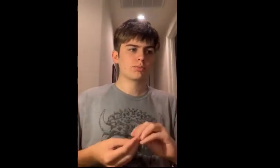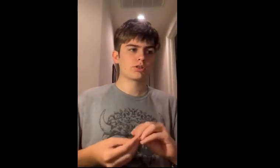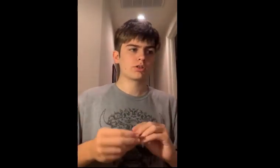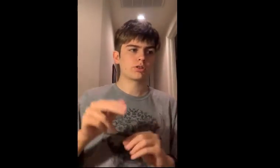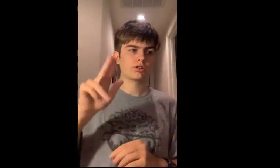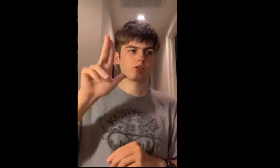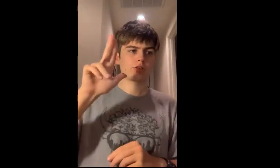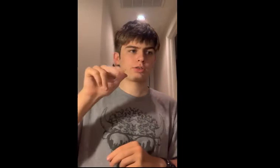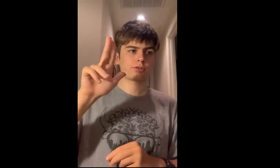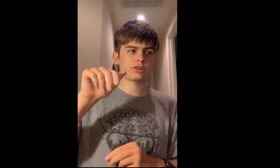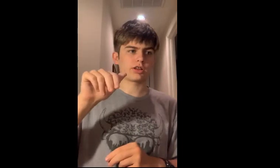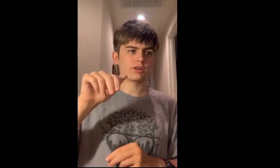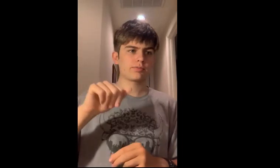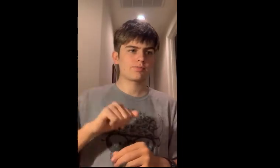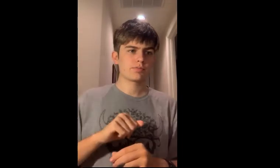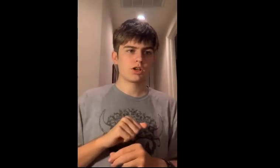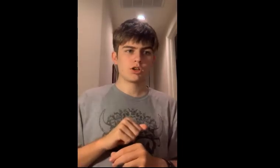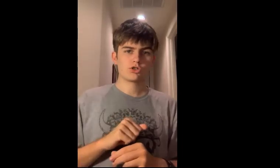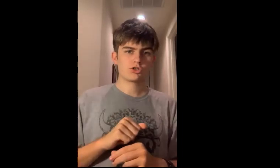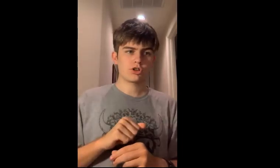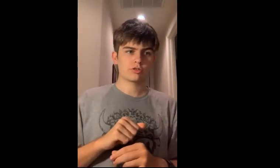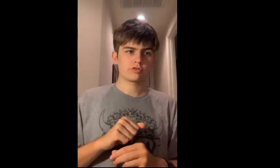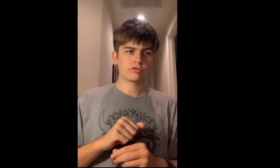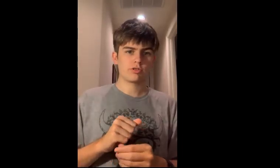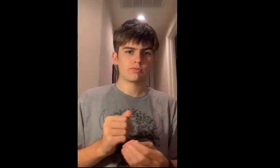Number 13, stove.